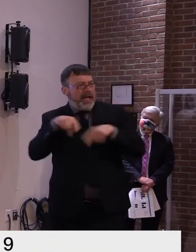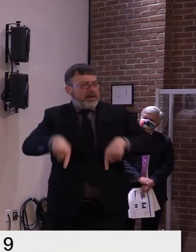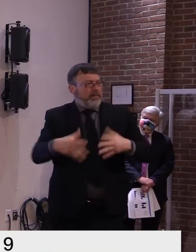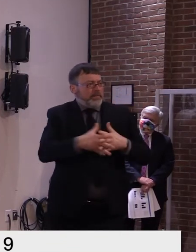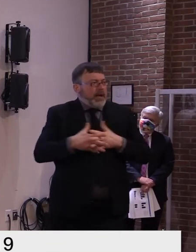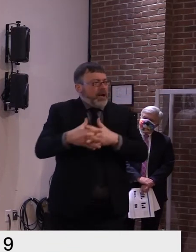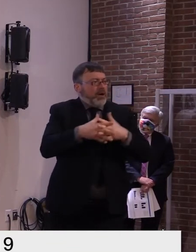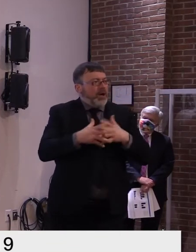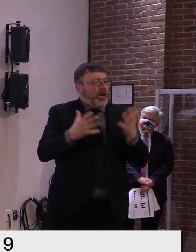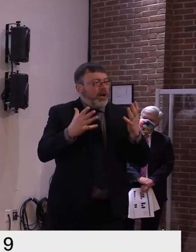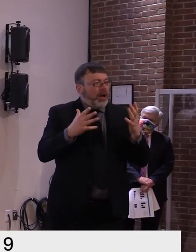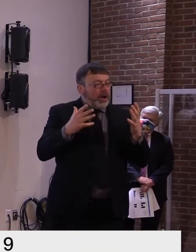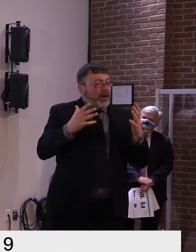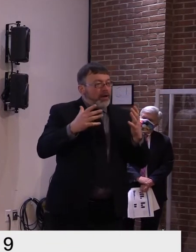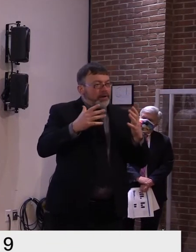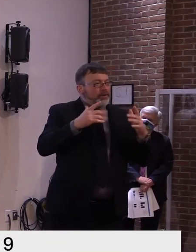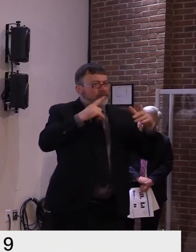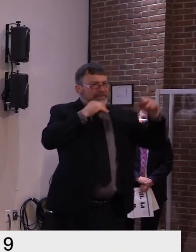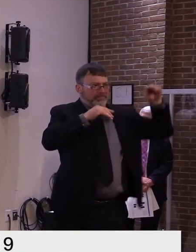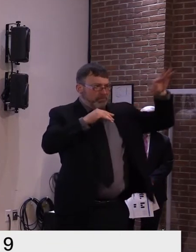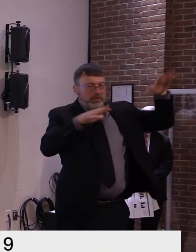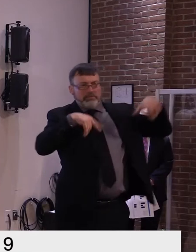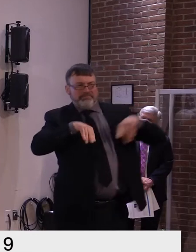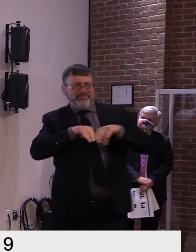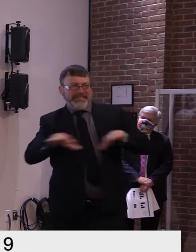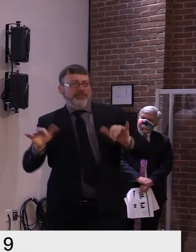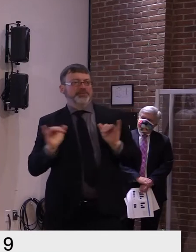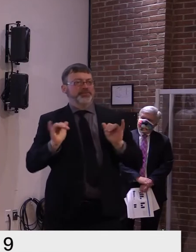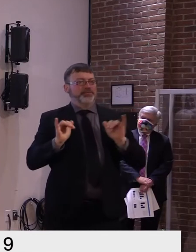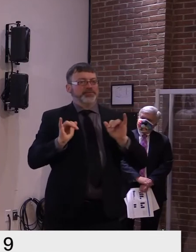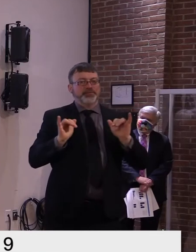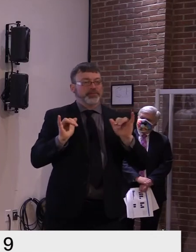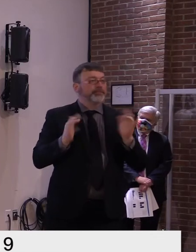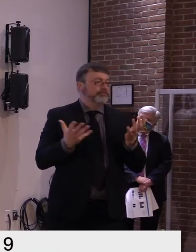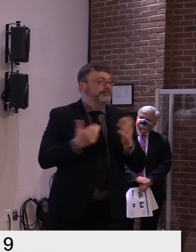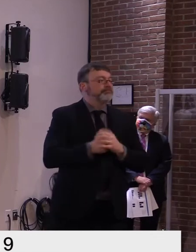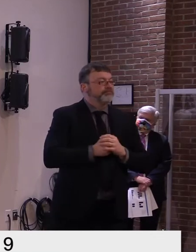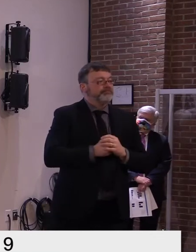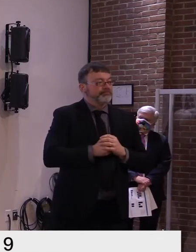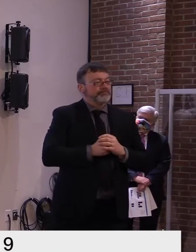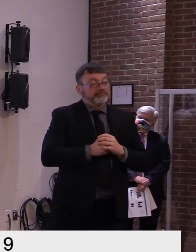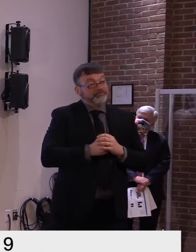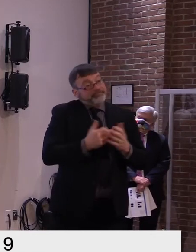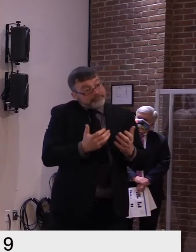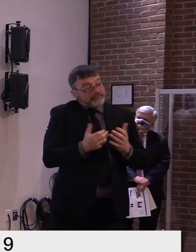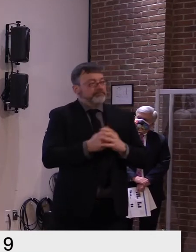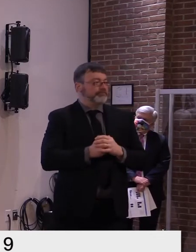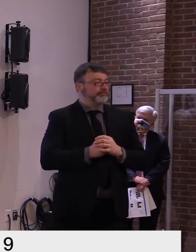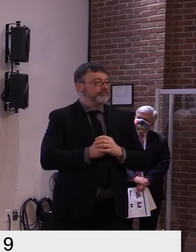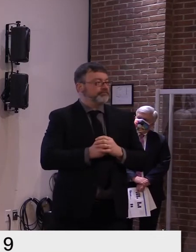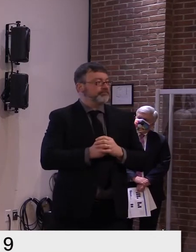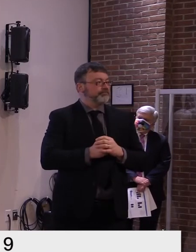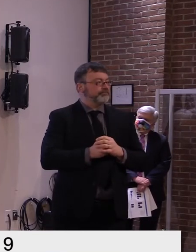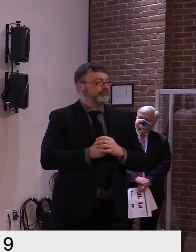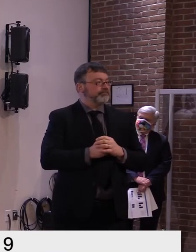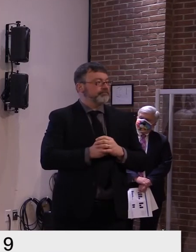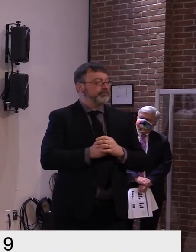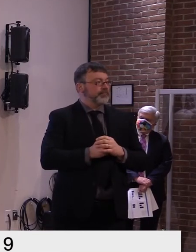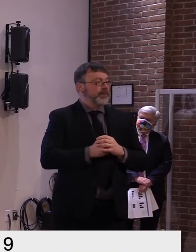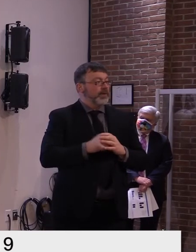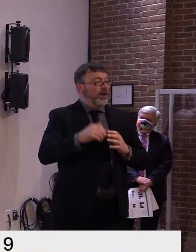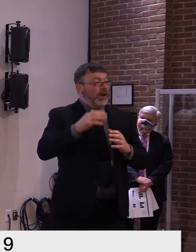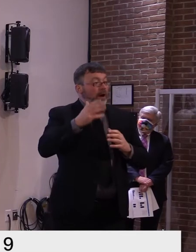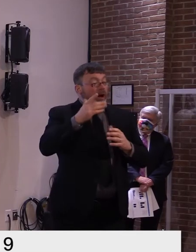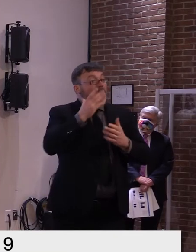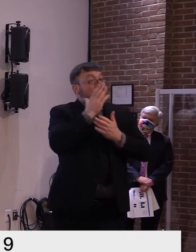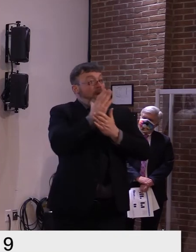hospitalizations, and a reversal in some states of what had been declining case counts. To mitigate it,